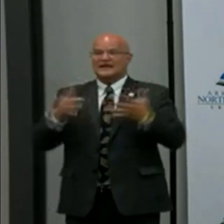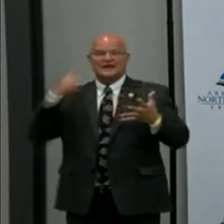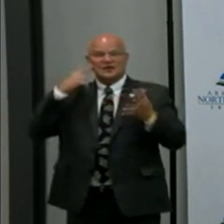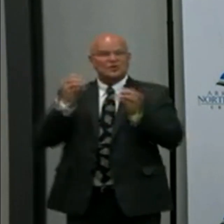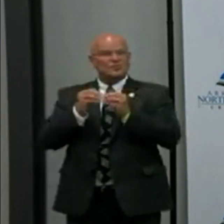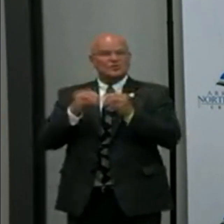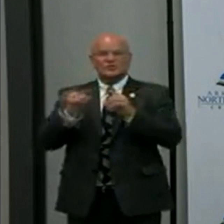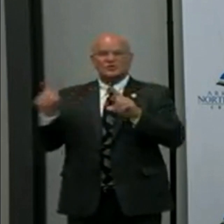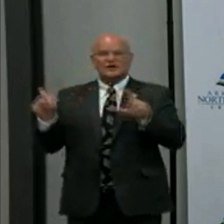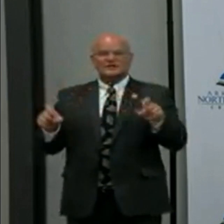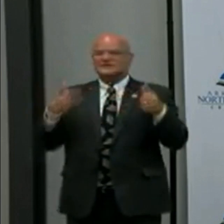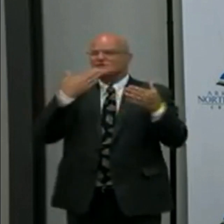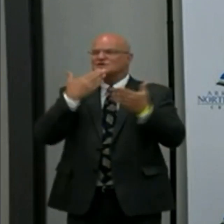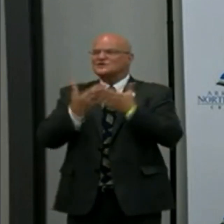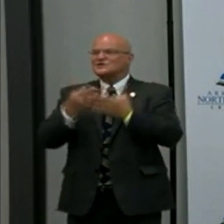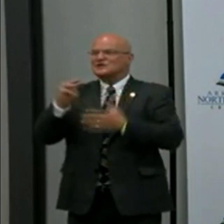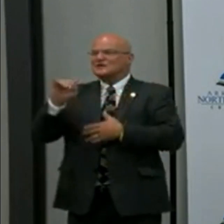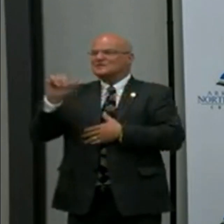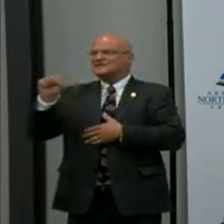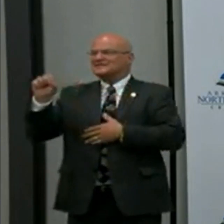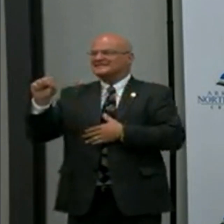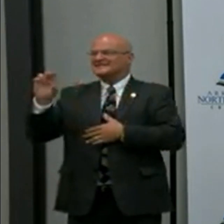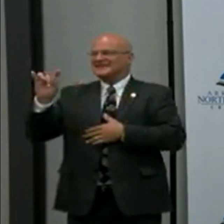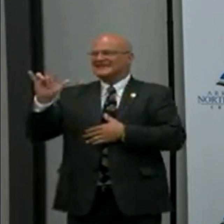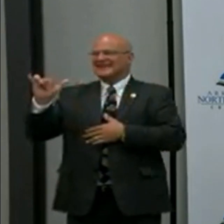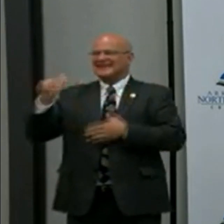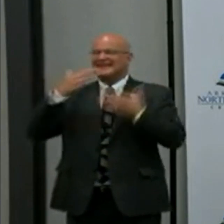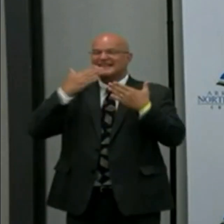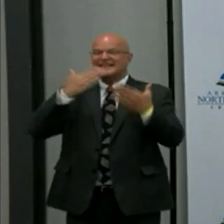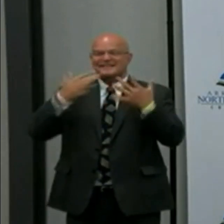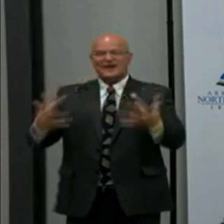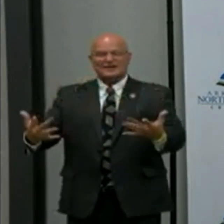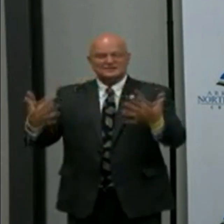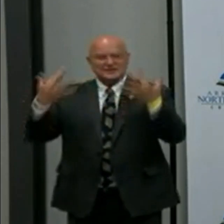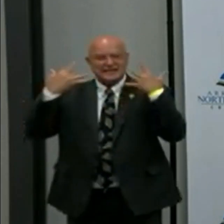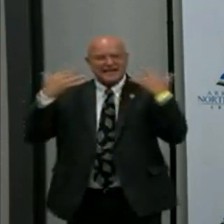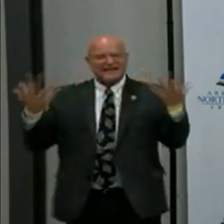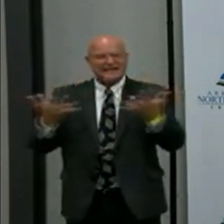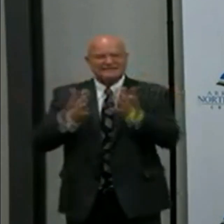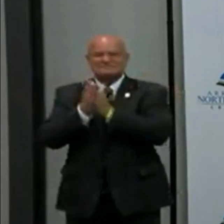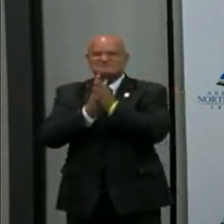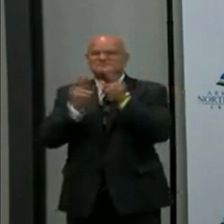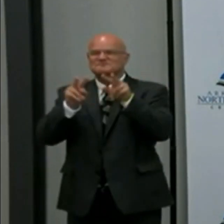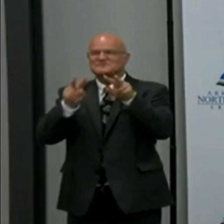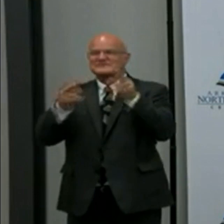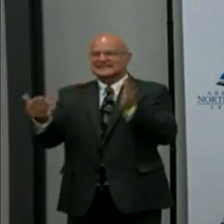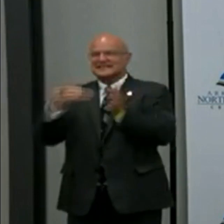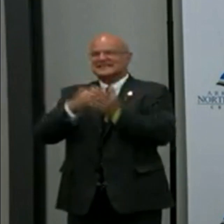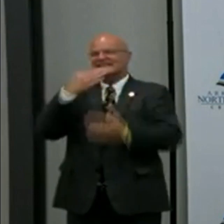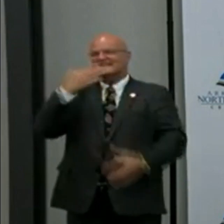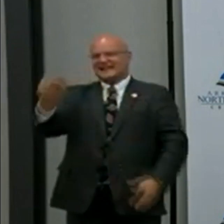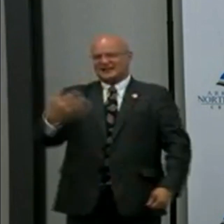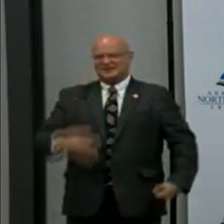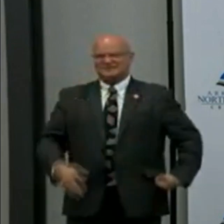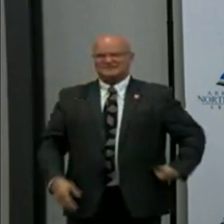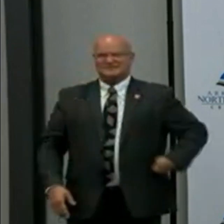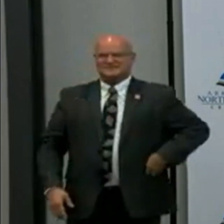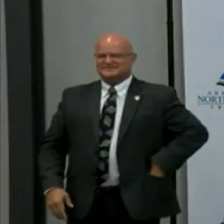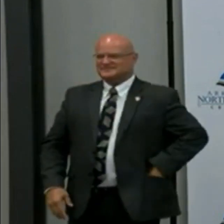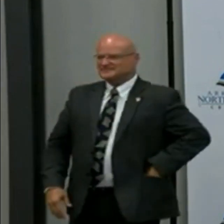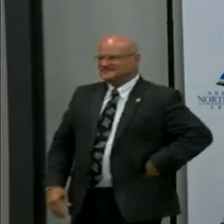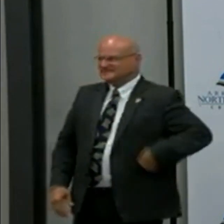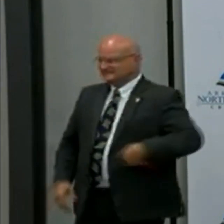no other questions, it's great to be in Mississippi County. I'm grateful for the hospitality, and we'll look forward to seeing you again. Thank you.